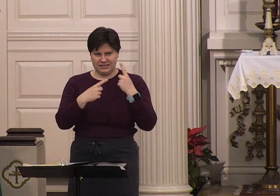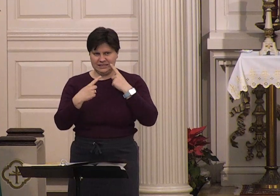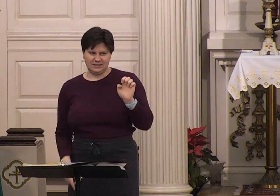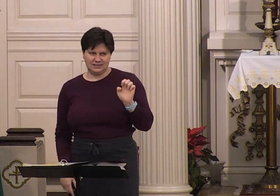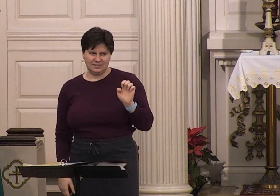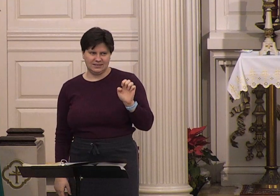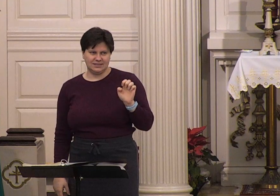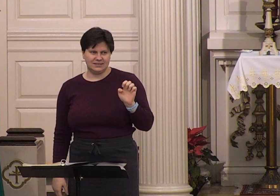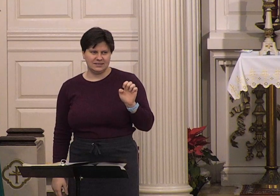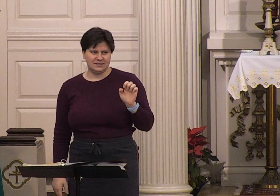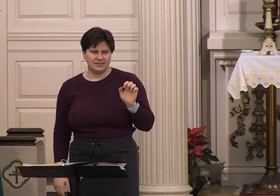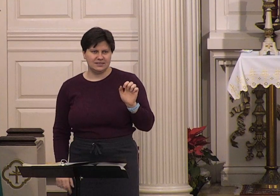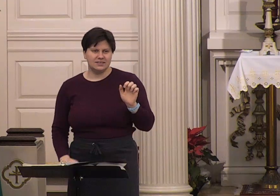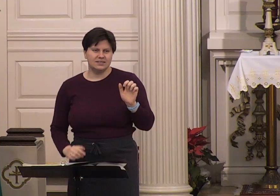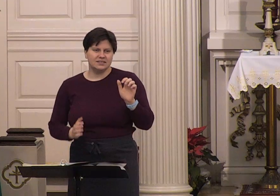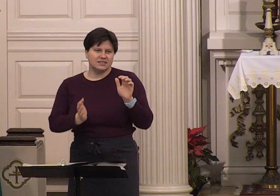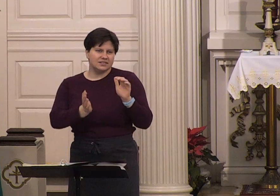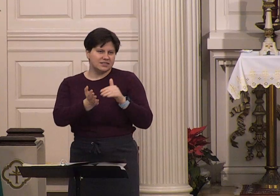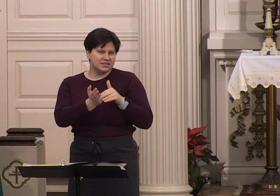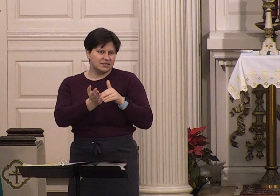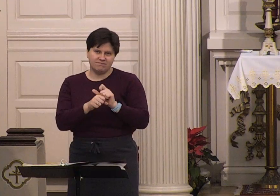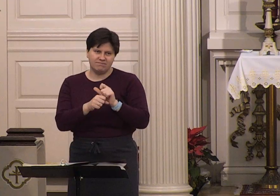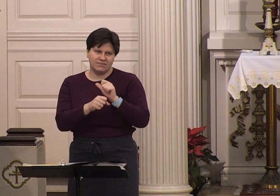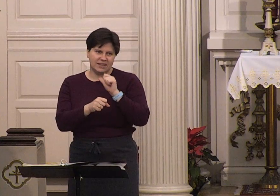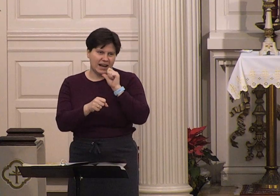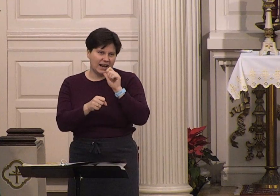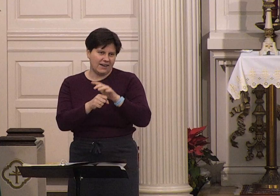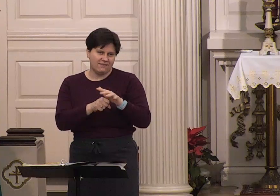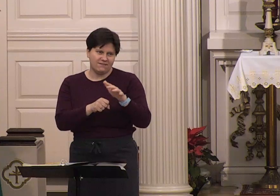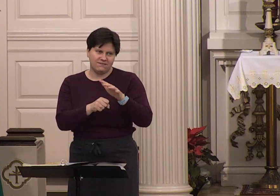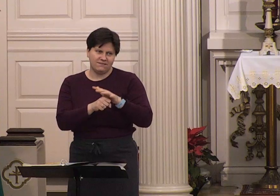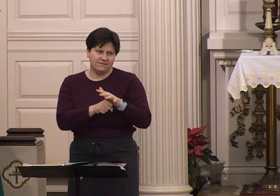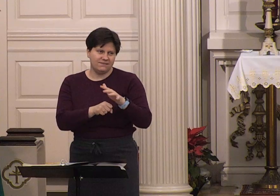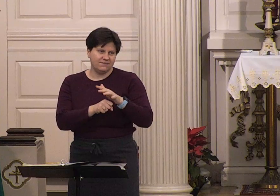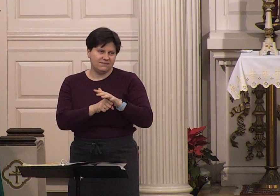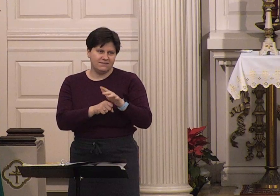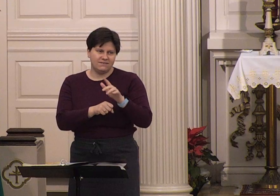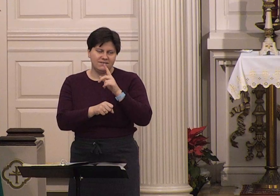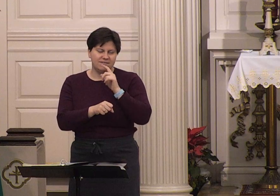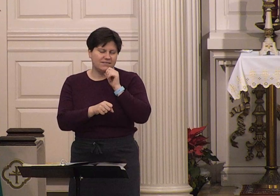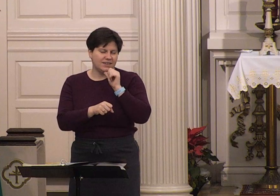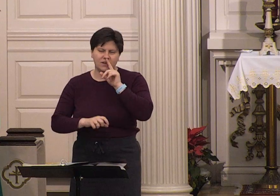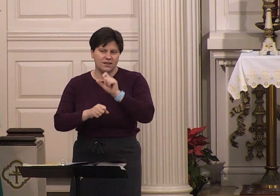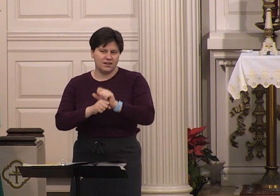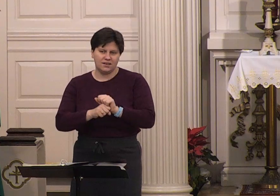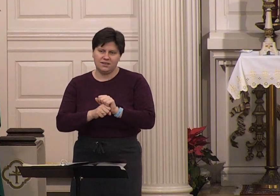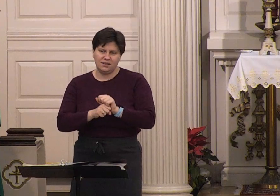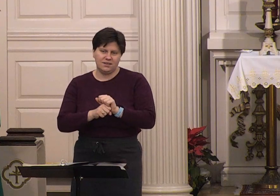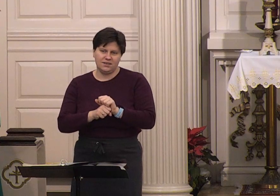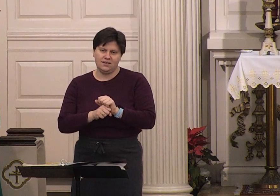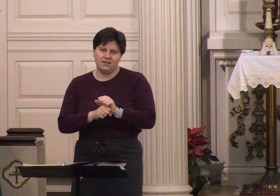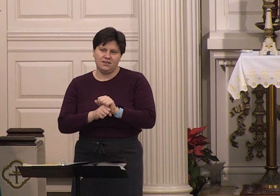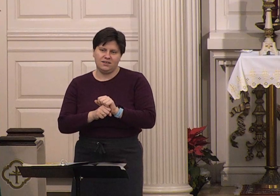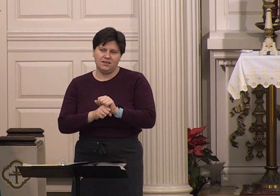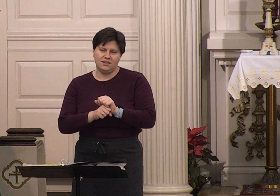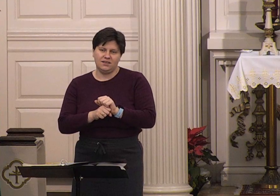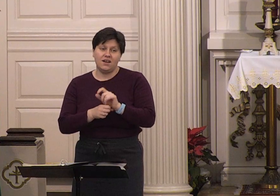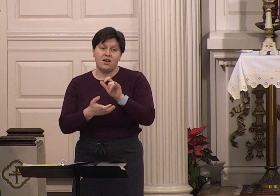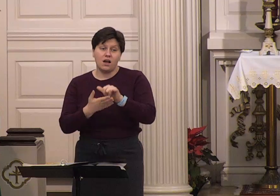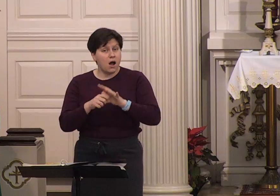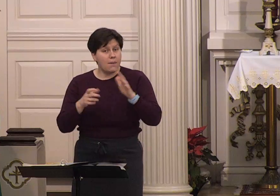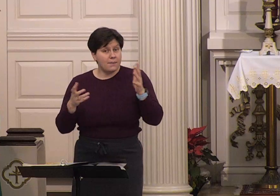often, it's not enough, and it doesn't satisfy. So the promise is, trust